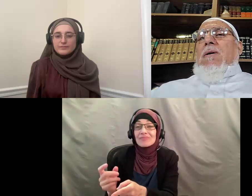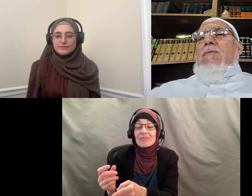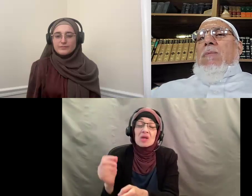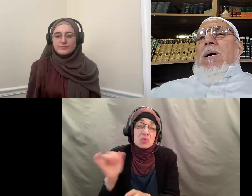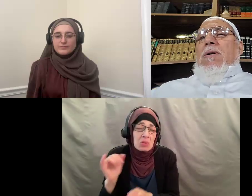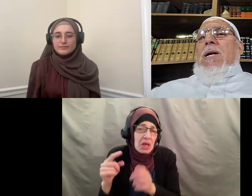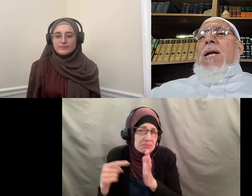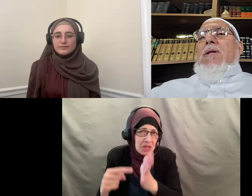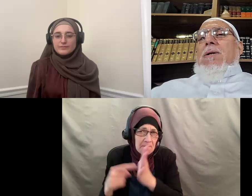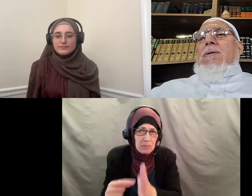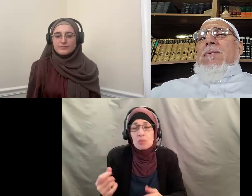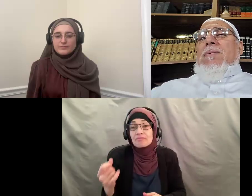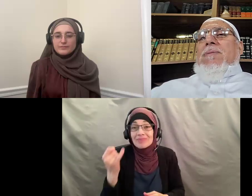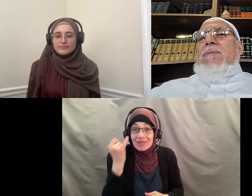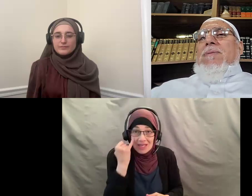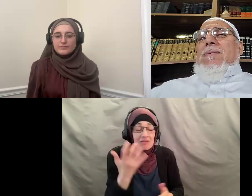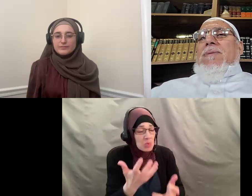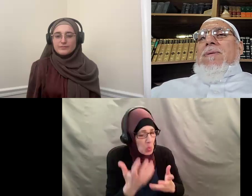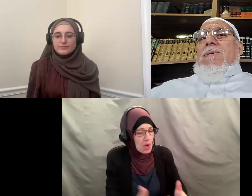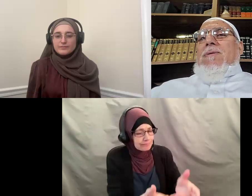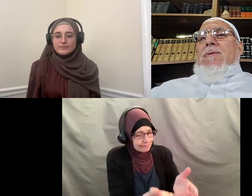fire from underneath it.